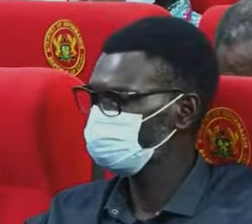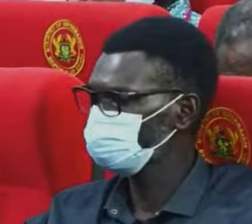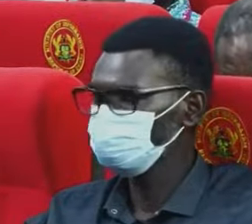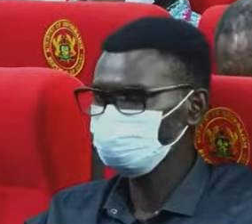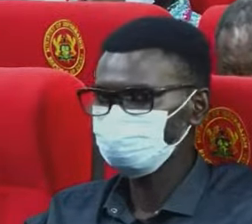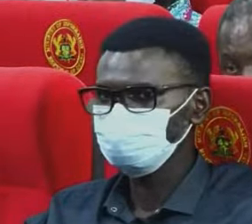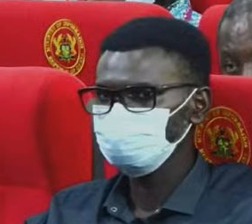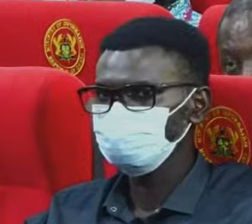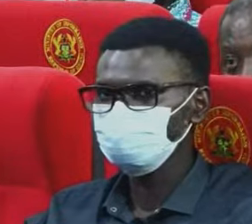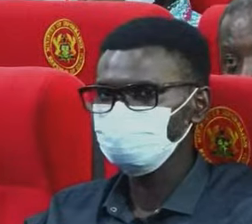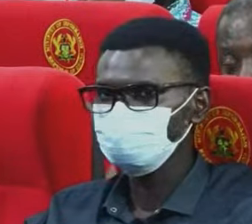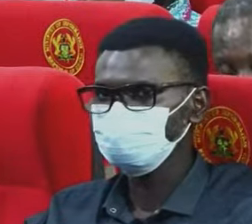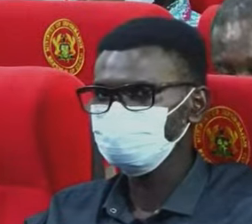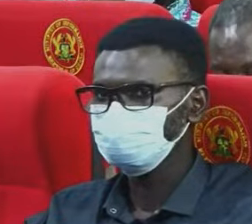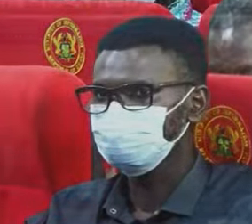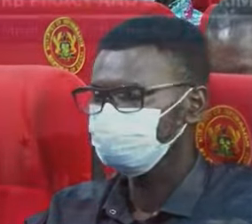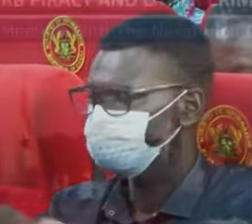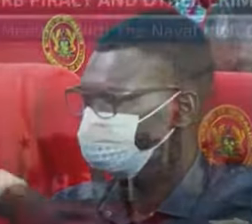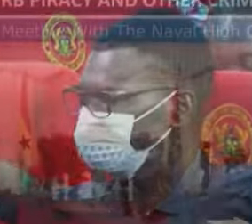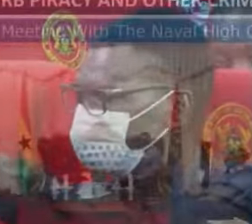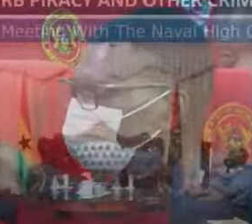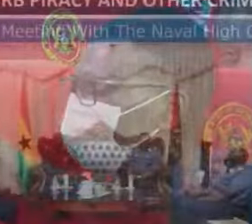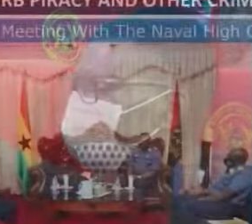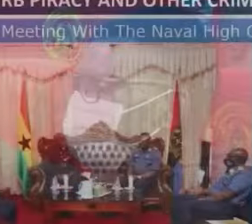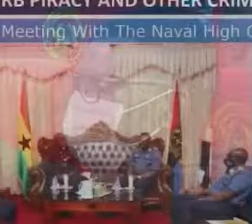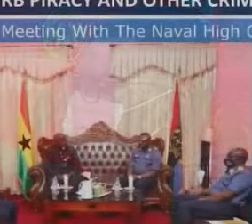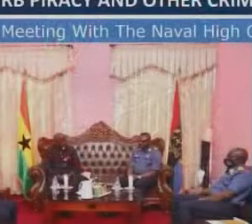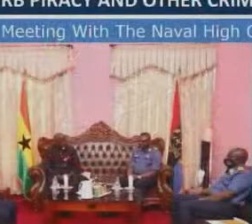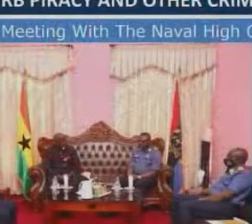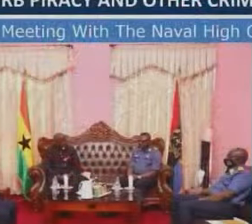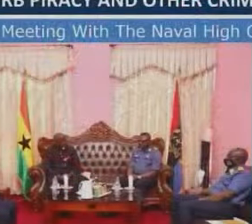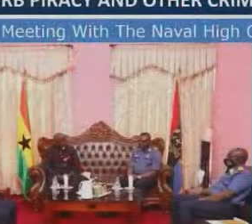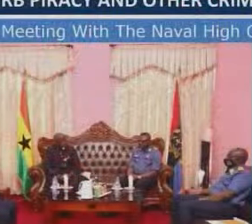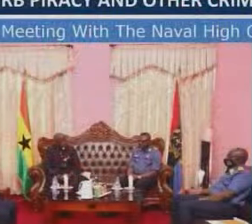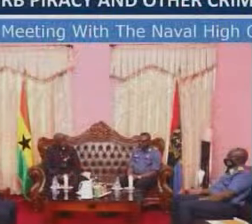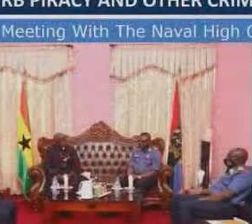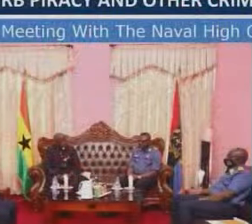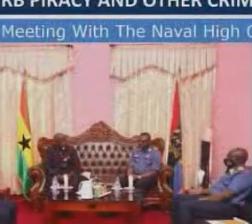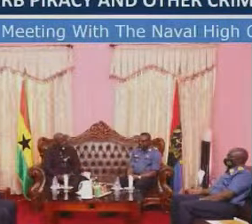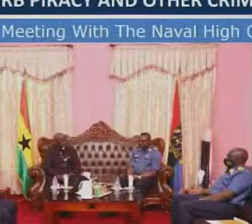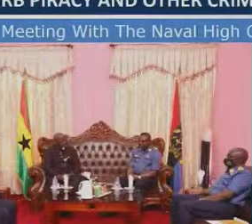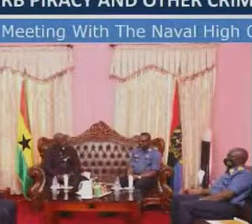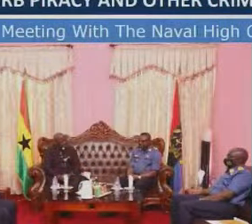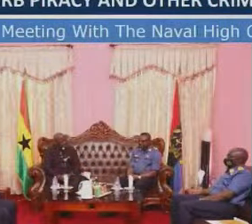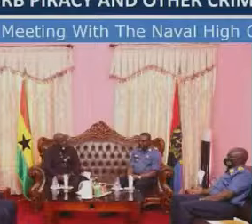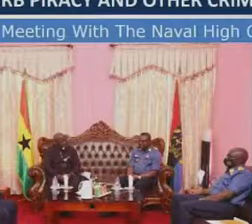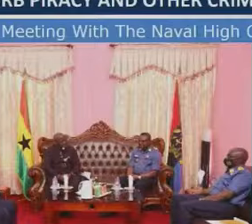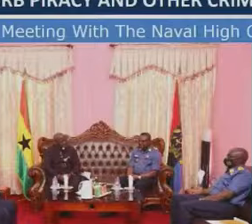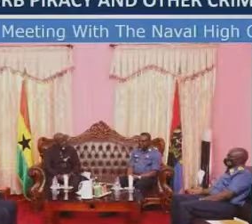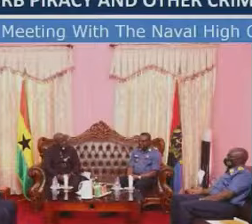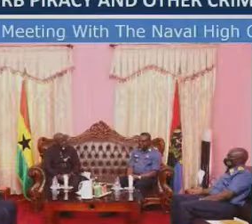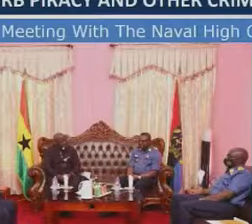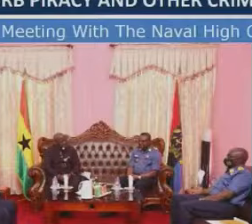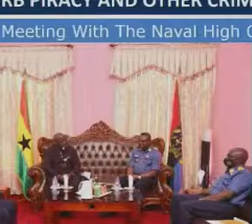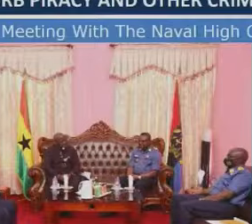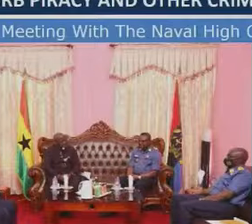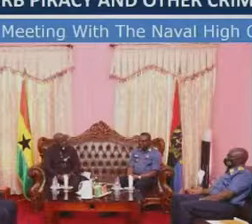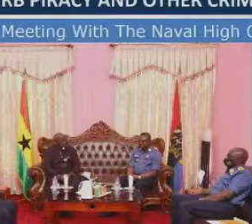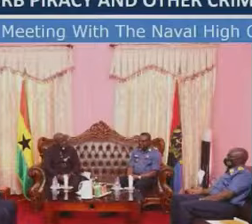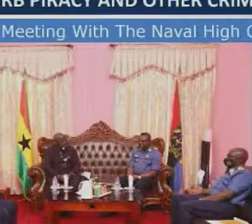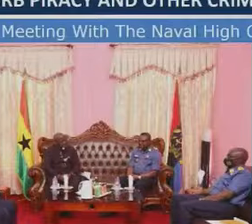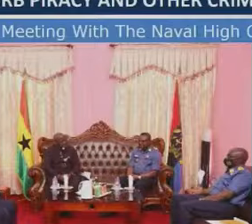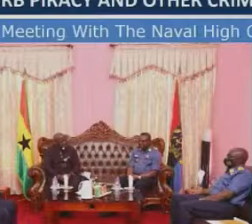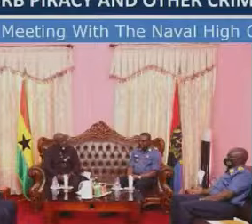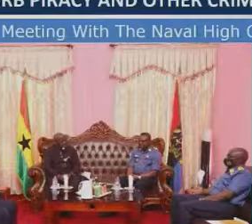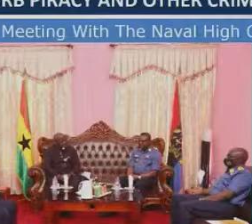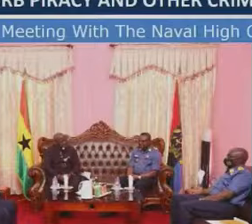So this is the slide you are watching, shows the meeting we had with the Chief of Defense Staff and the Chief of Naval Staff at